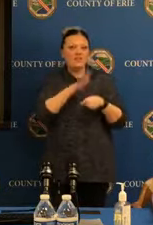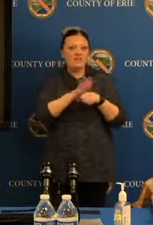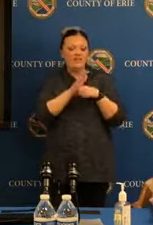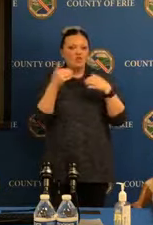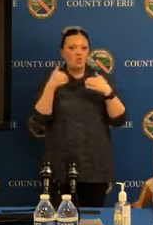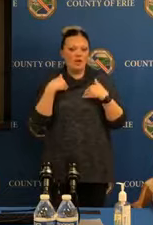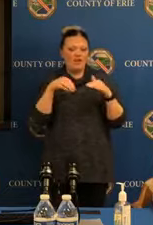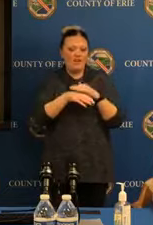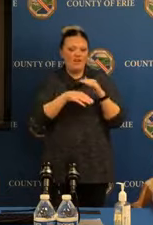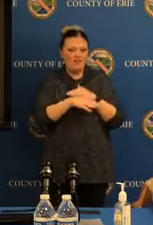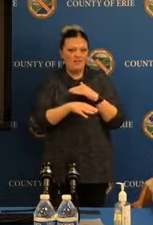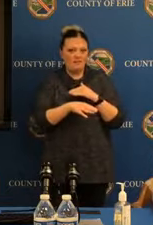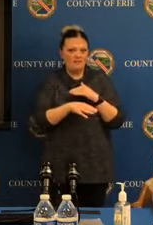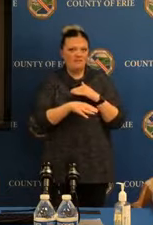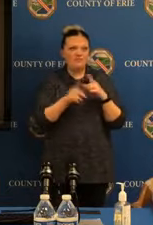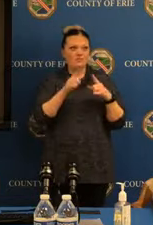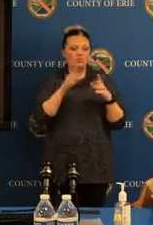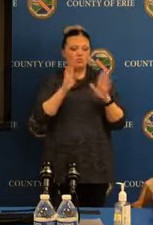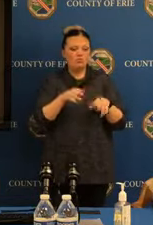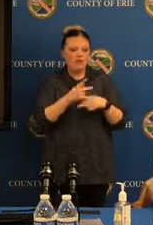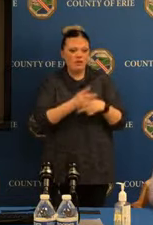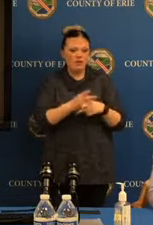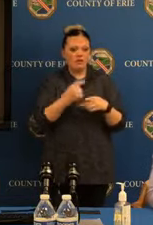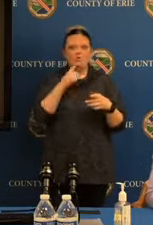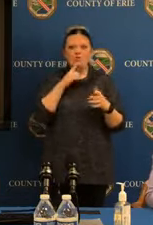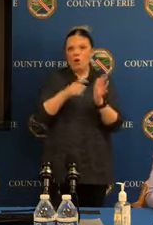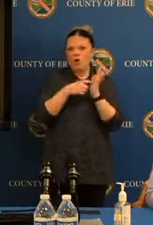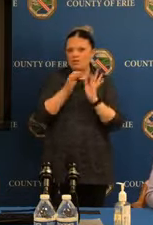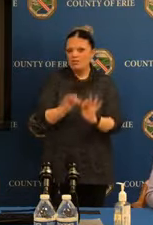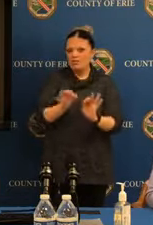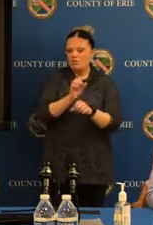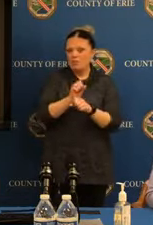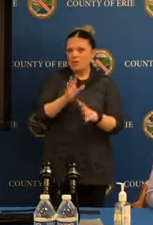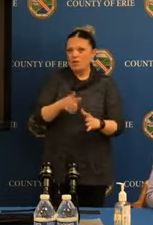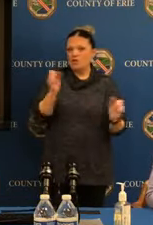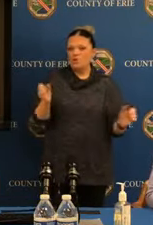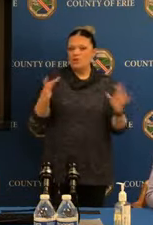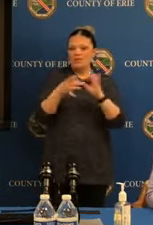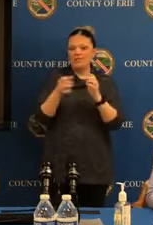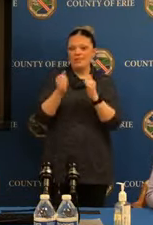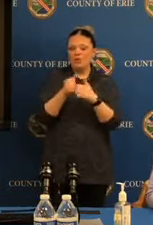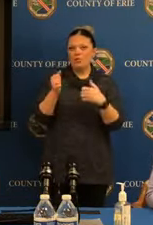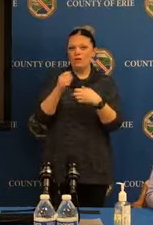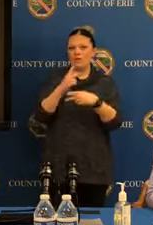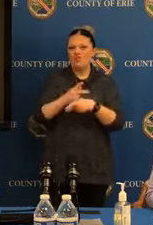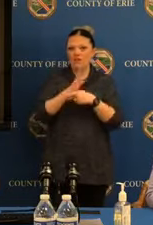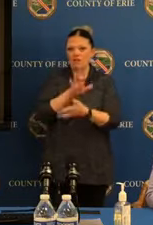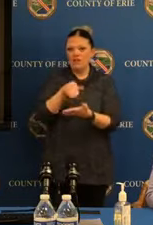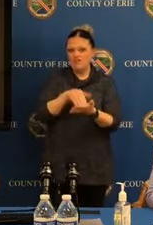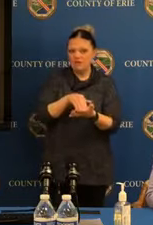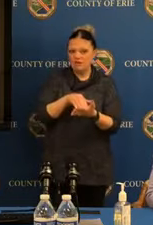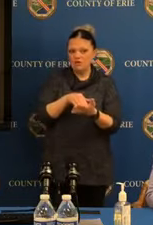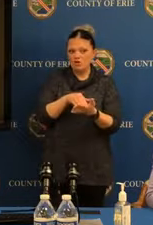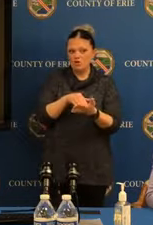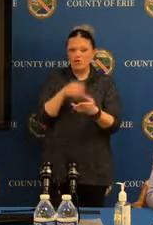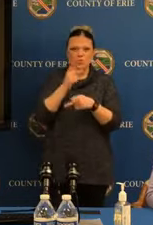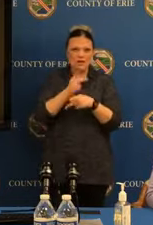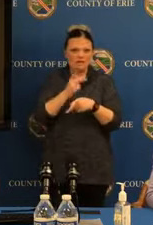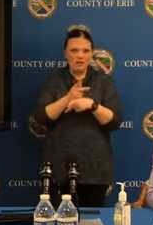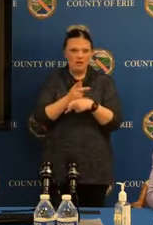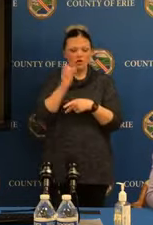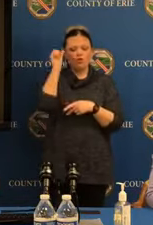childcare, if you're an essential employee and you're able to get linked up with a daycare center, a childcare provider to take care of your